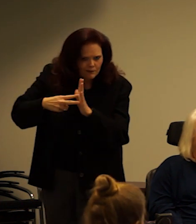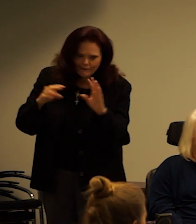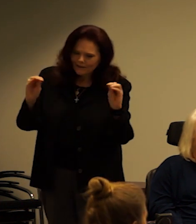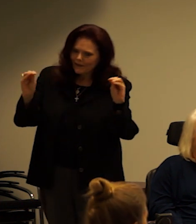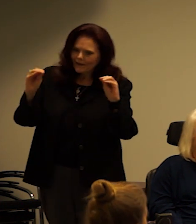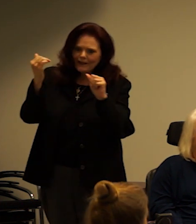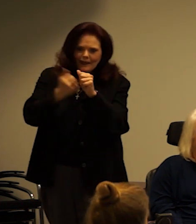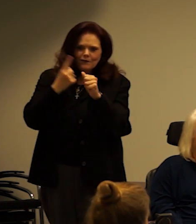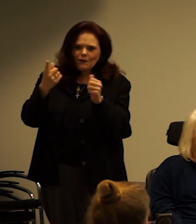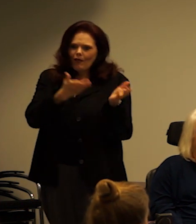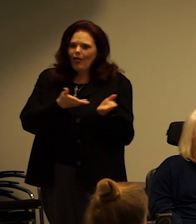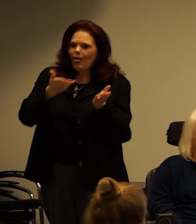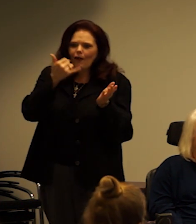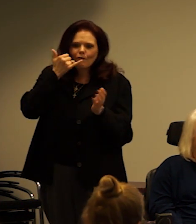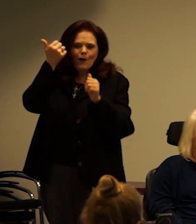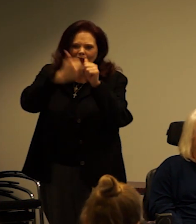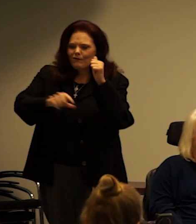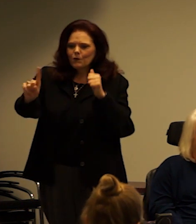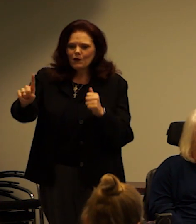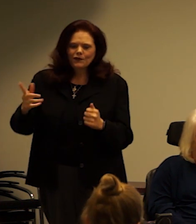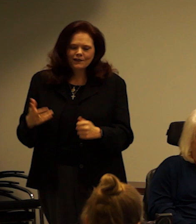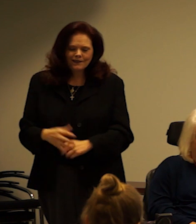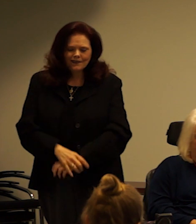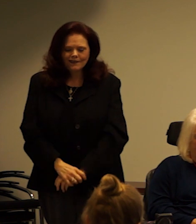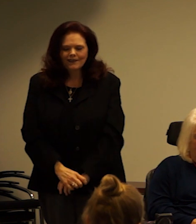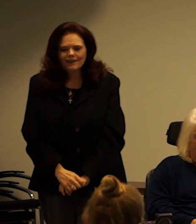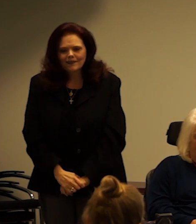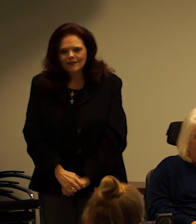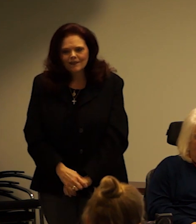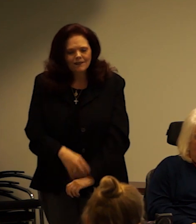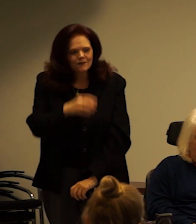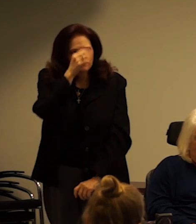See? Yeah, okay. All right, take photos.